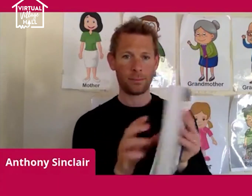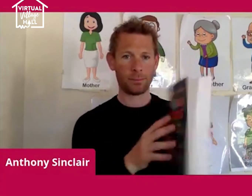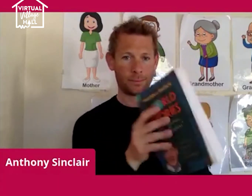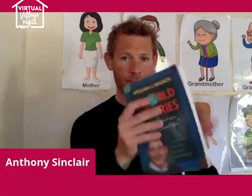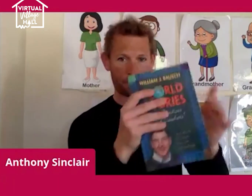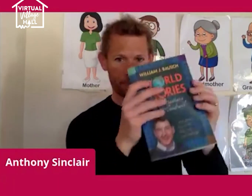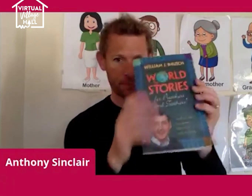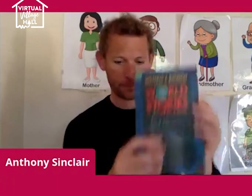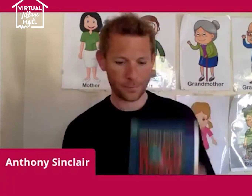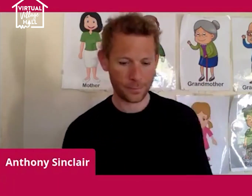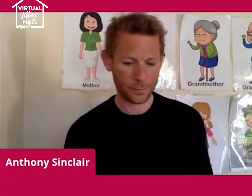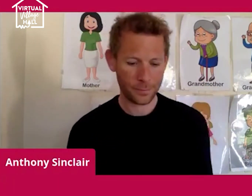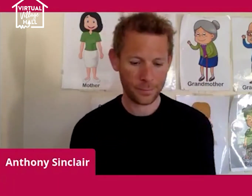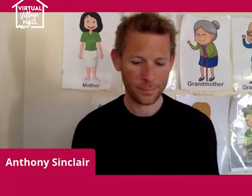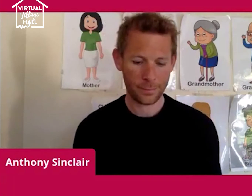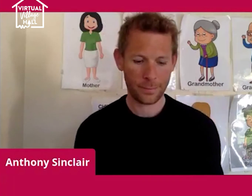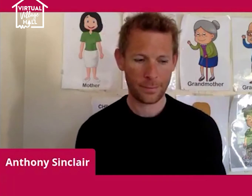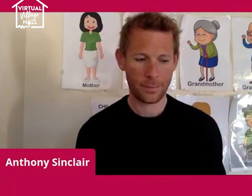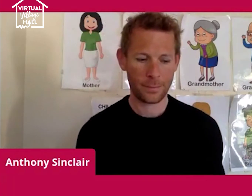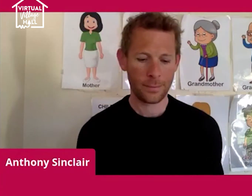So if you think about a book,